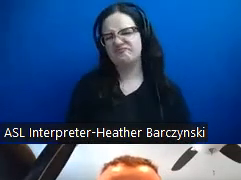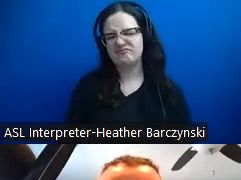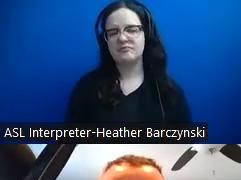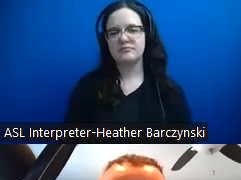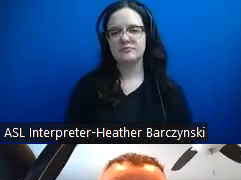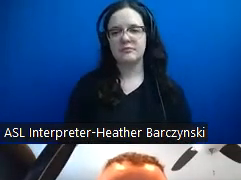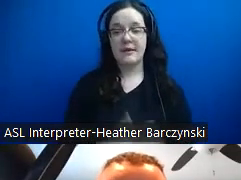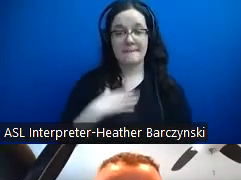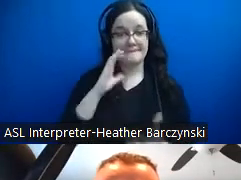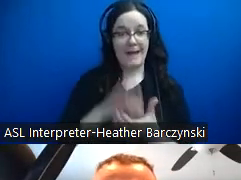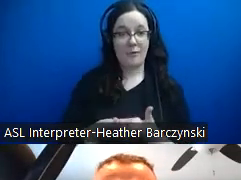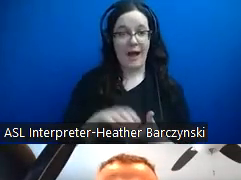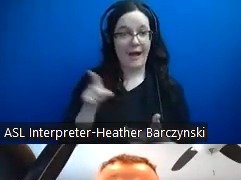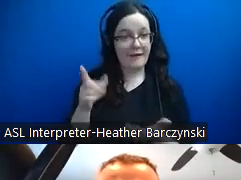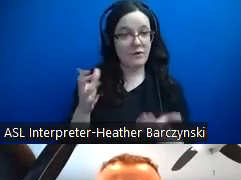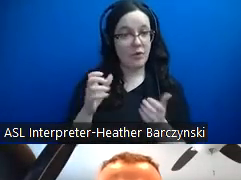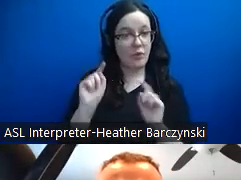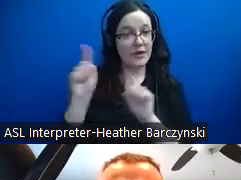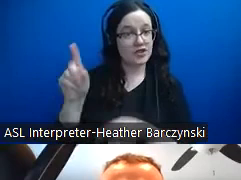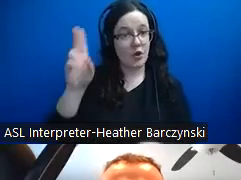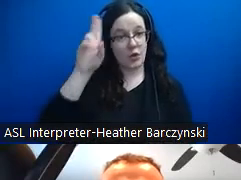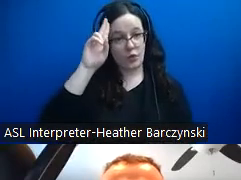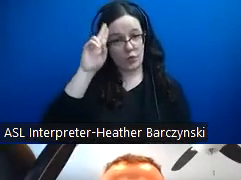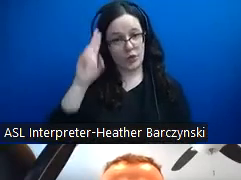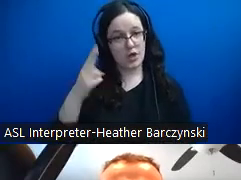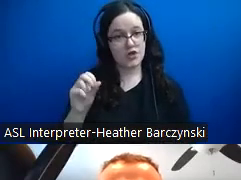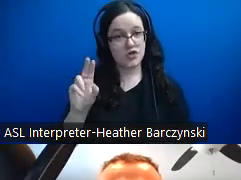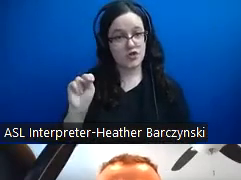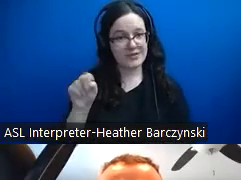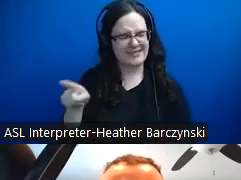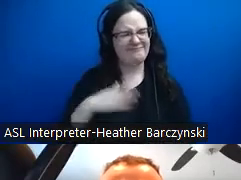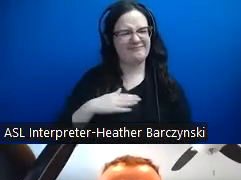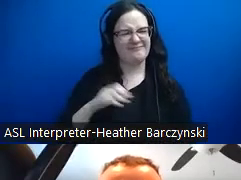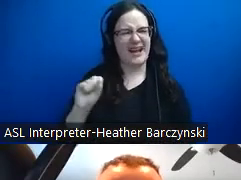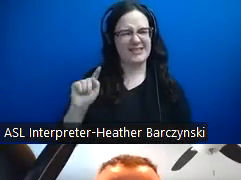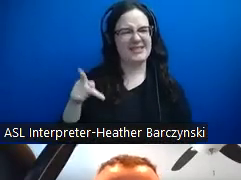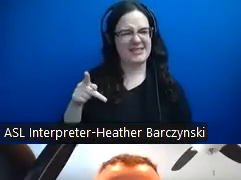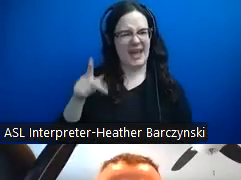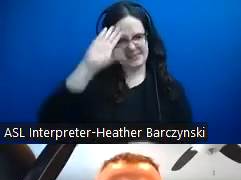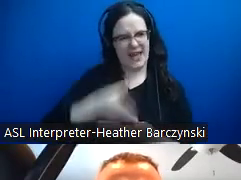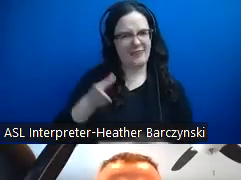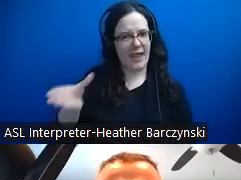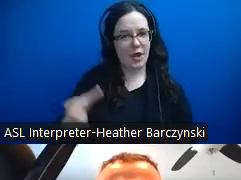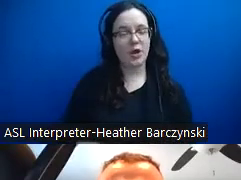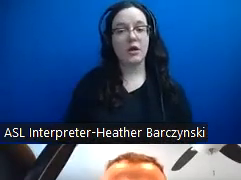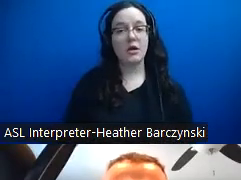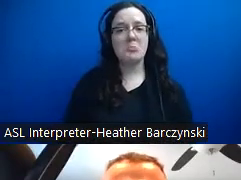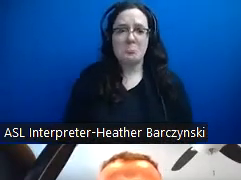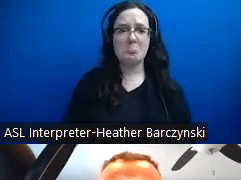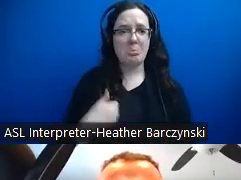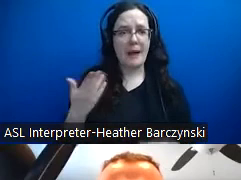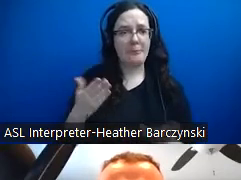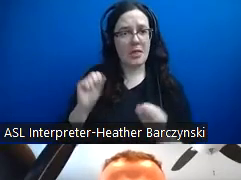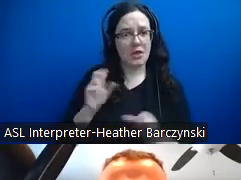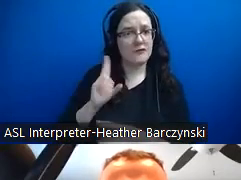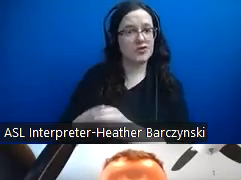My wife wanted to go to Houston because her son was down there. My stepson was down there, and I probably could have gone with her, but I did everything